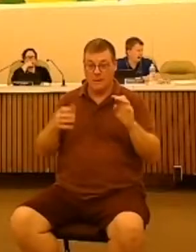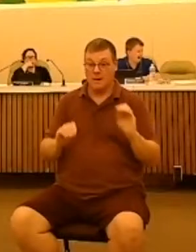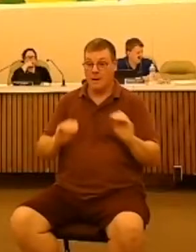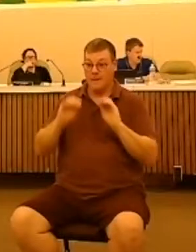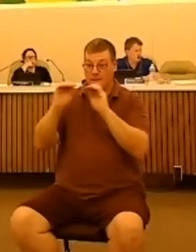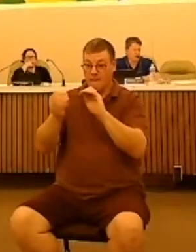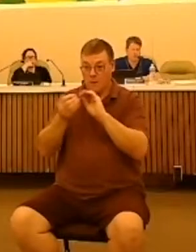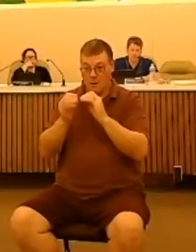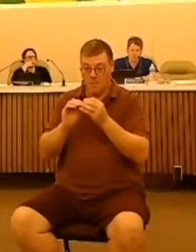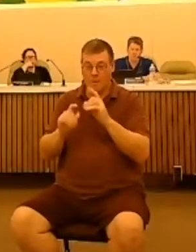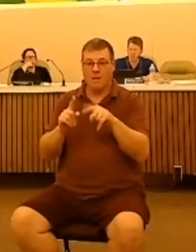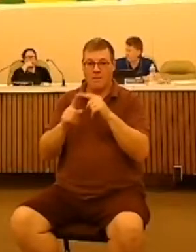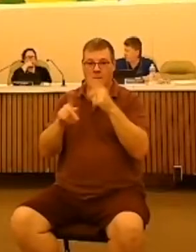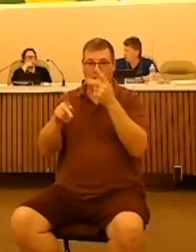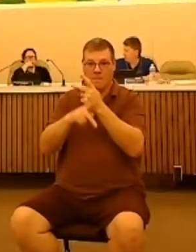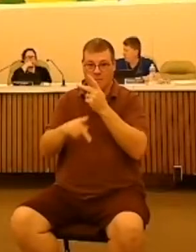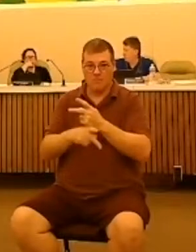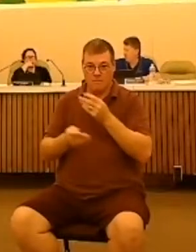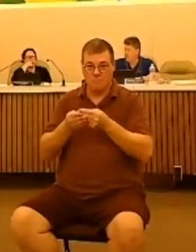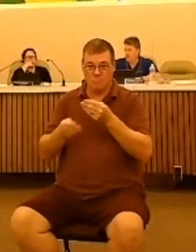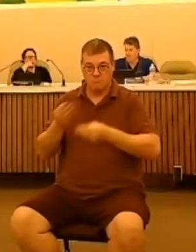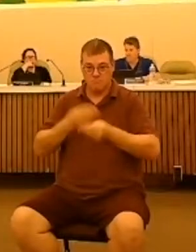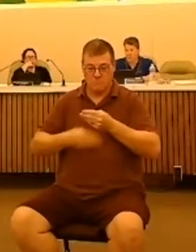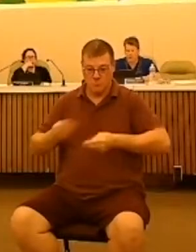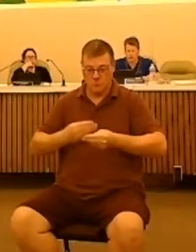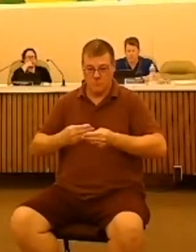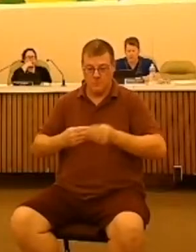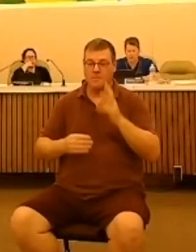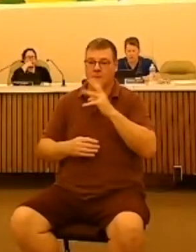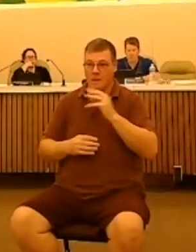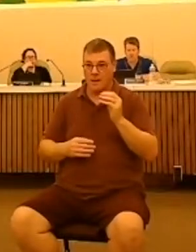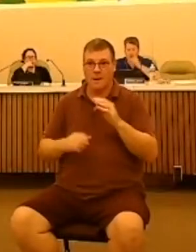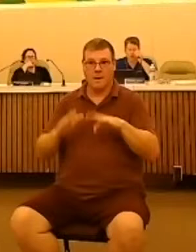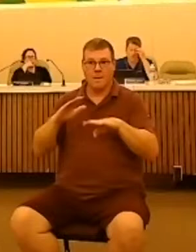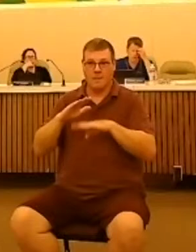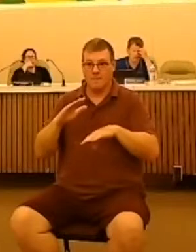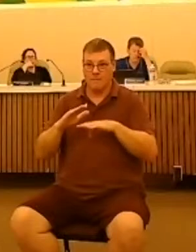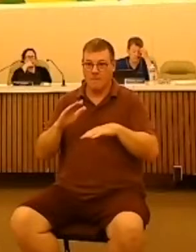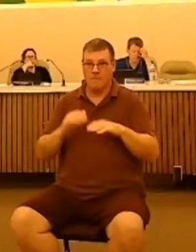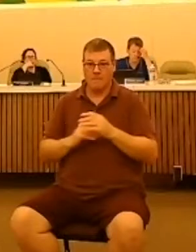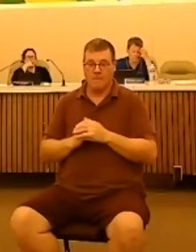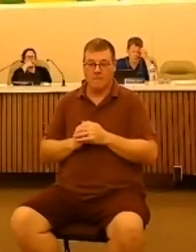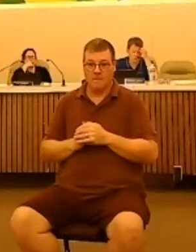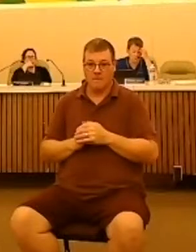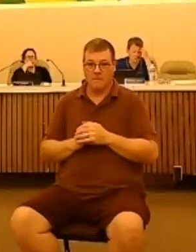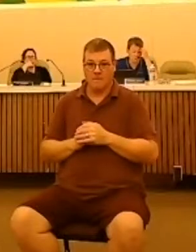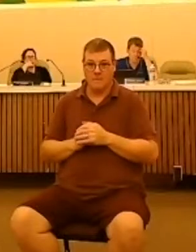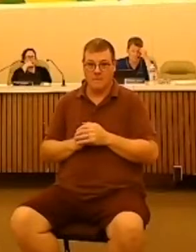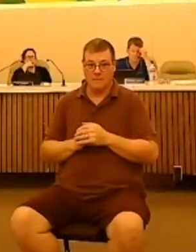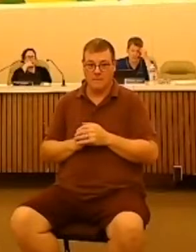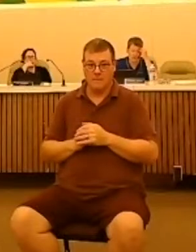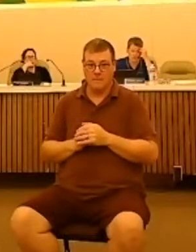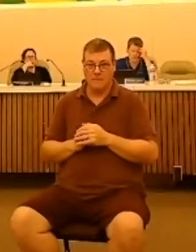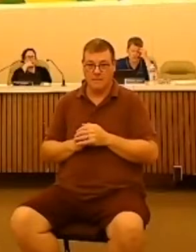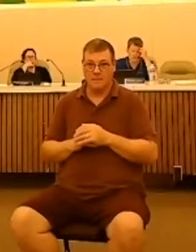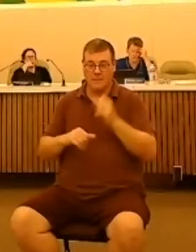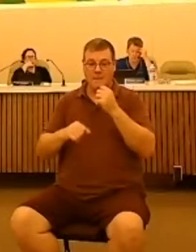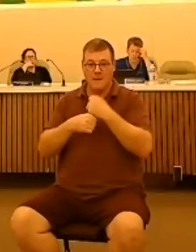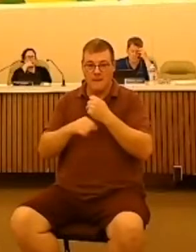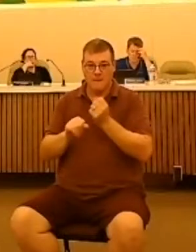numbers in and it calculates the budget. And then basically, like I said, we made